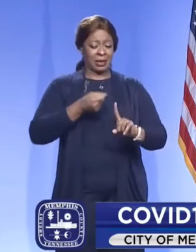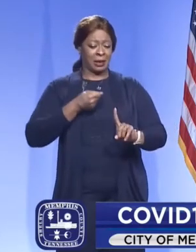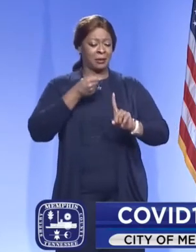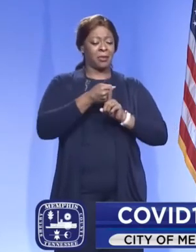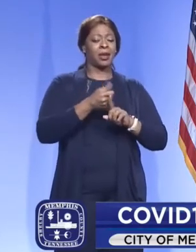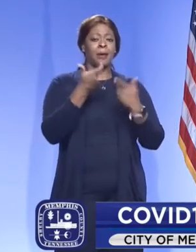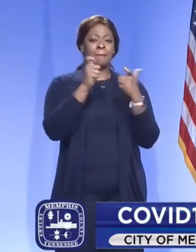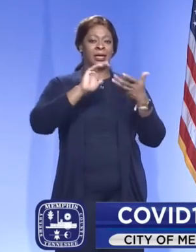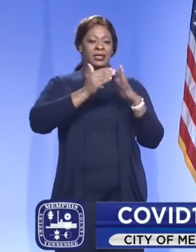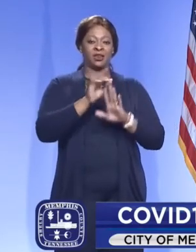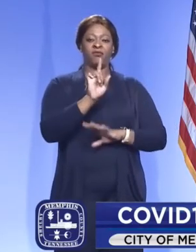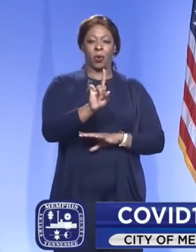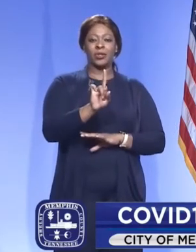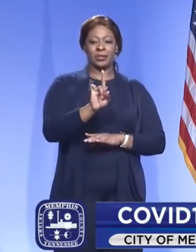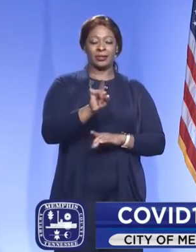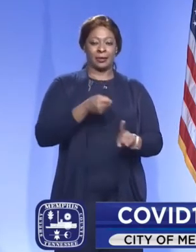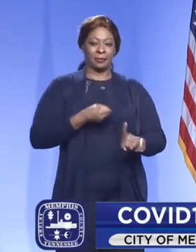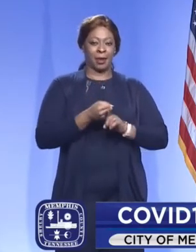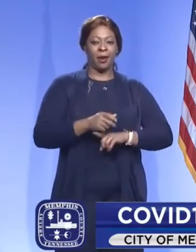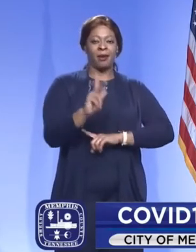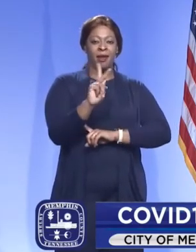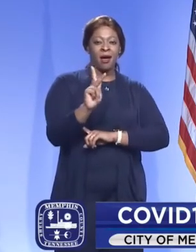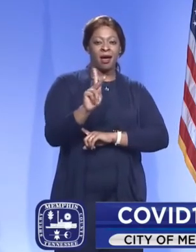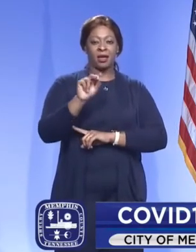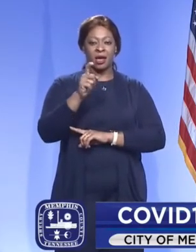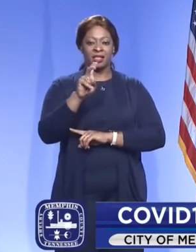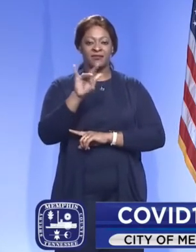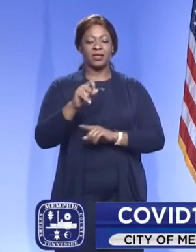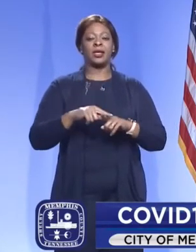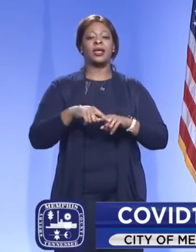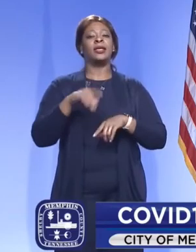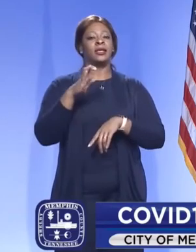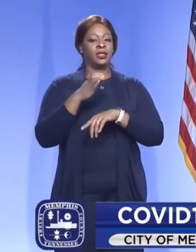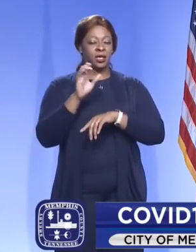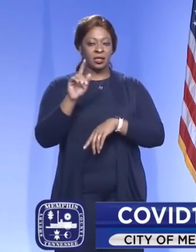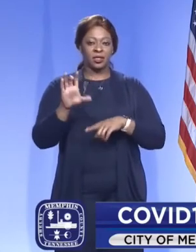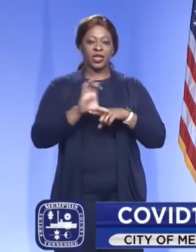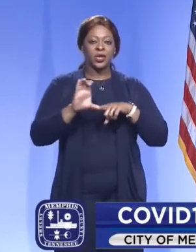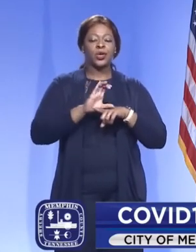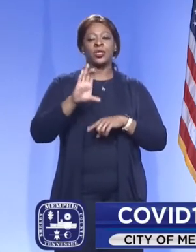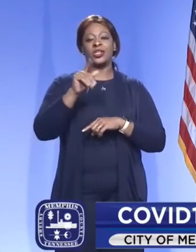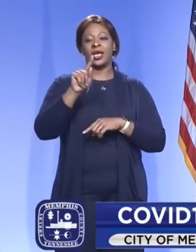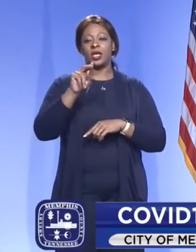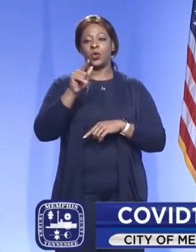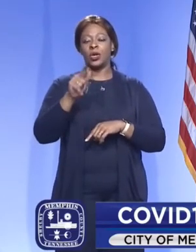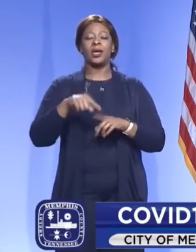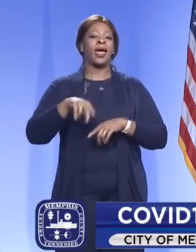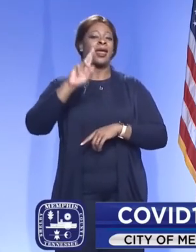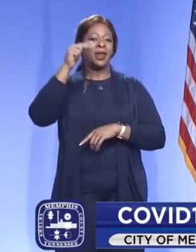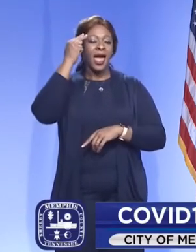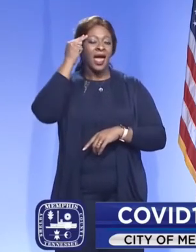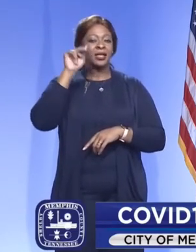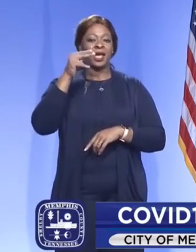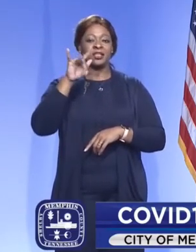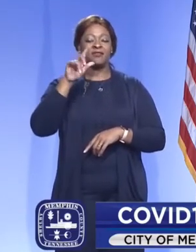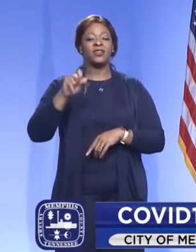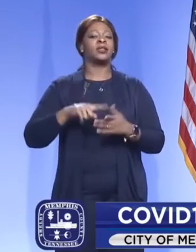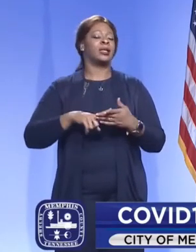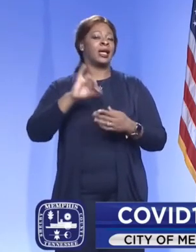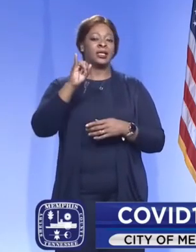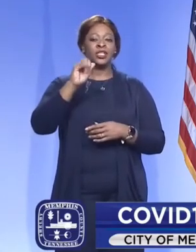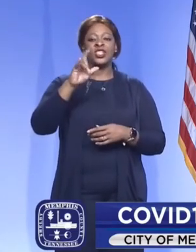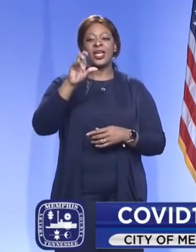that a lot of the COVID transmission has been in the core of Memphis, but now the virus has expanded. And we also see that